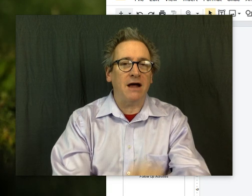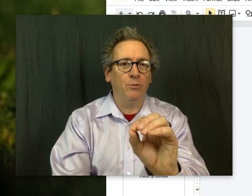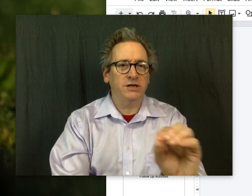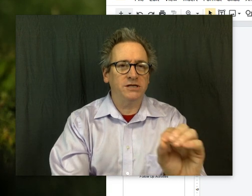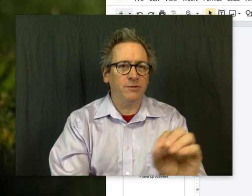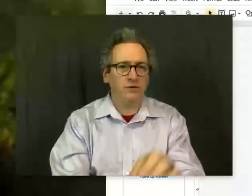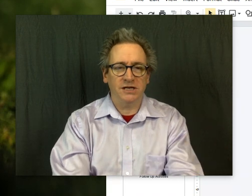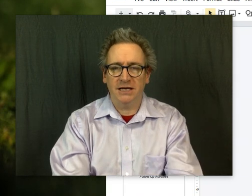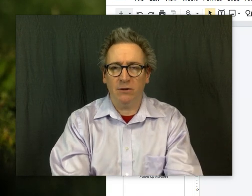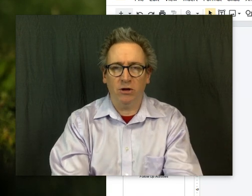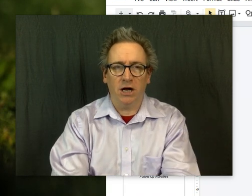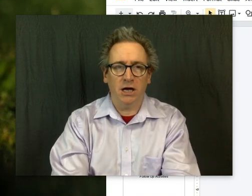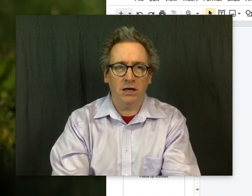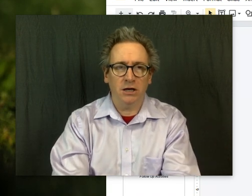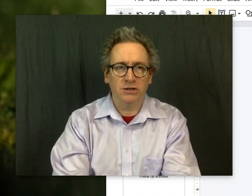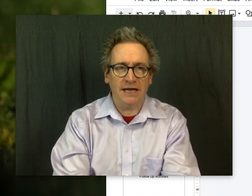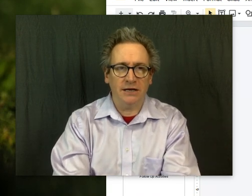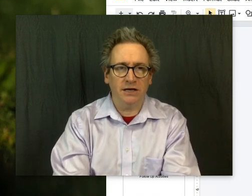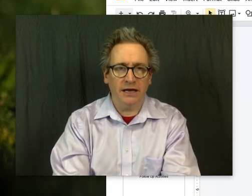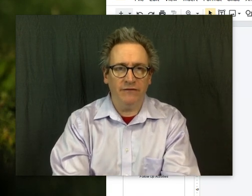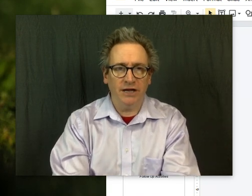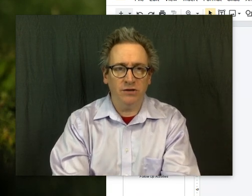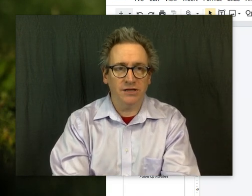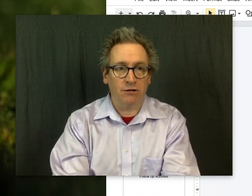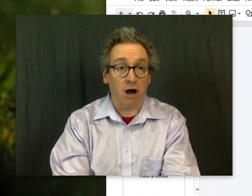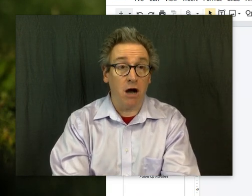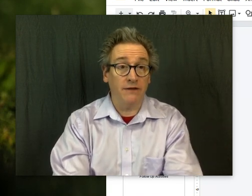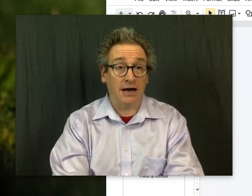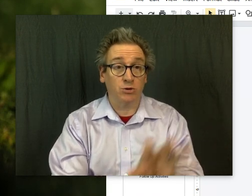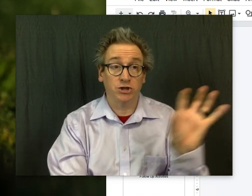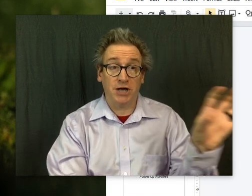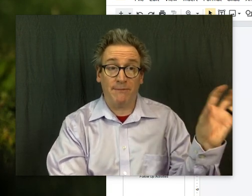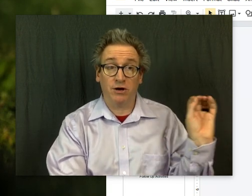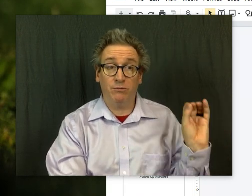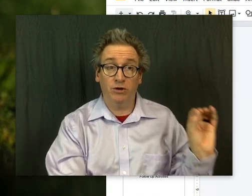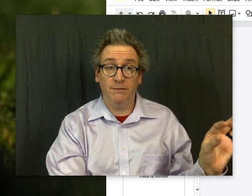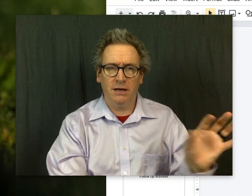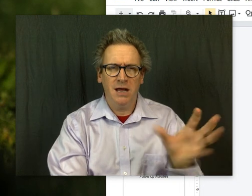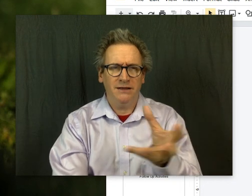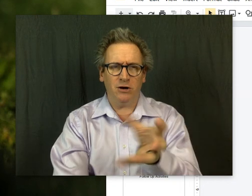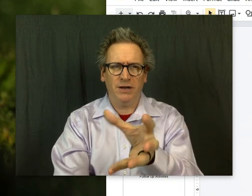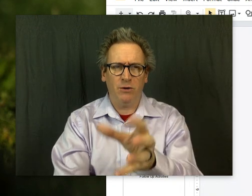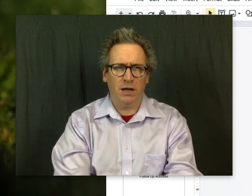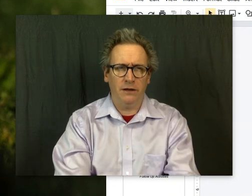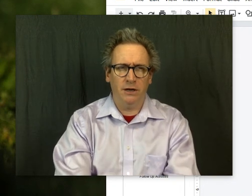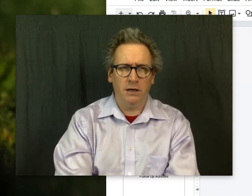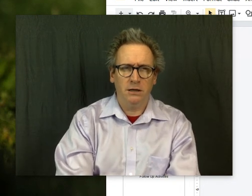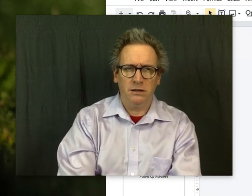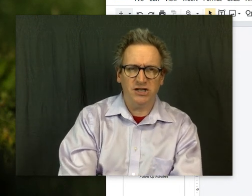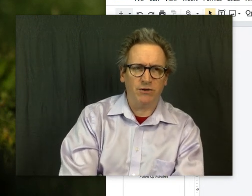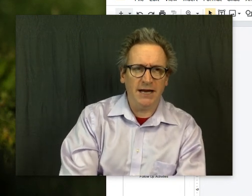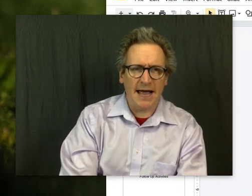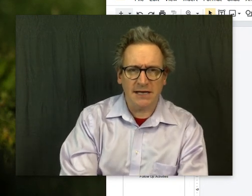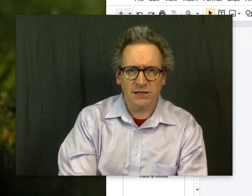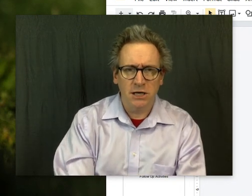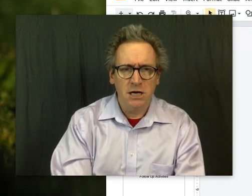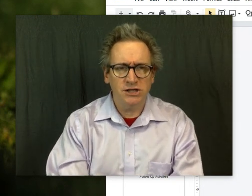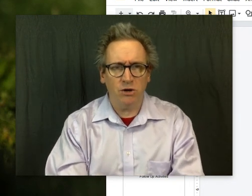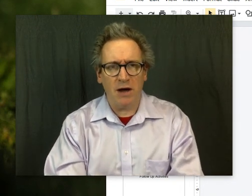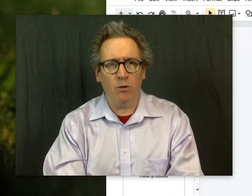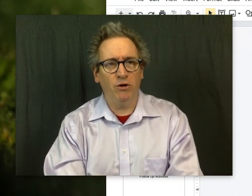But I will put some other things in. I will take any videos that are on the actual chapter and put them in. They don't play well on the